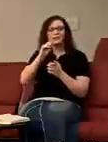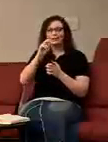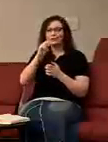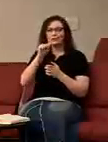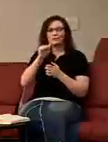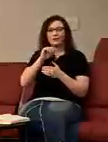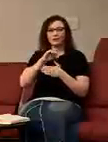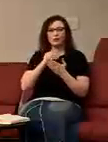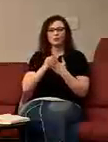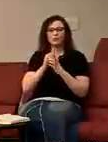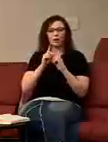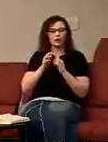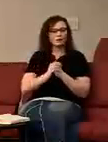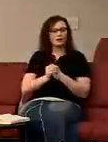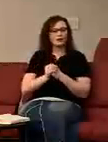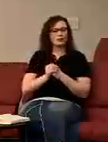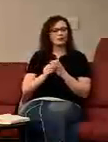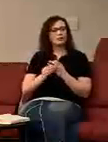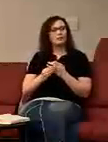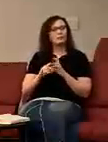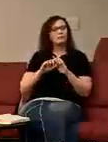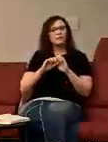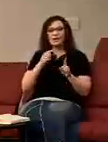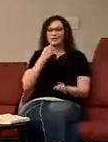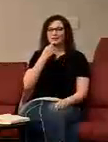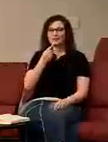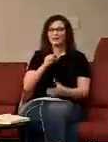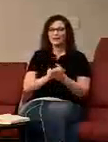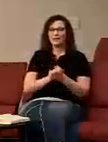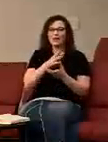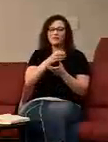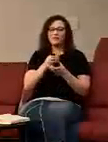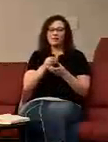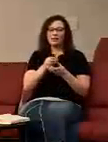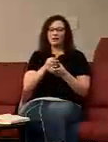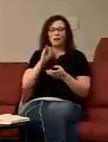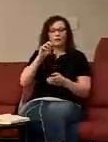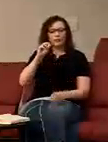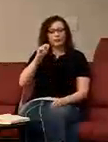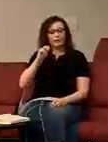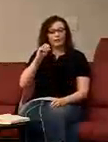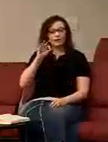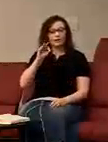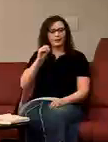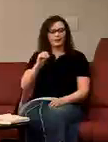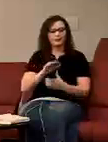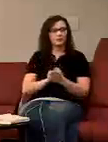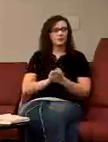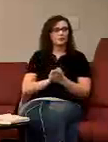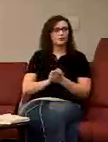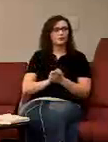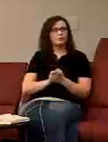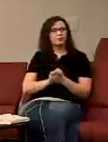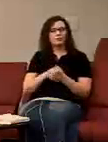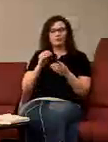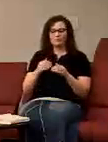I don't know some of this for sure, I've just read stuff, but they said if you took all the information that's in DNA and you put it in books, it would stretch to the moon.